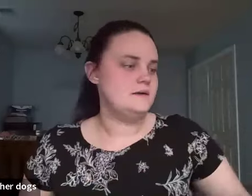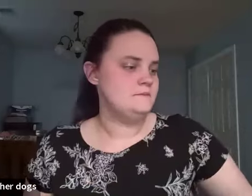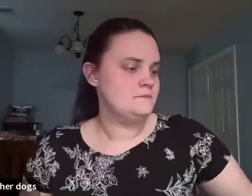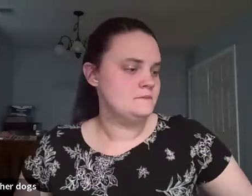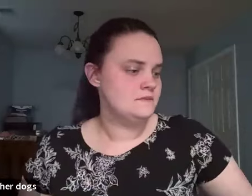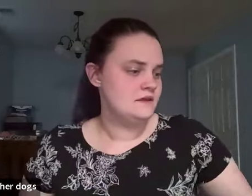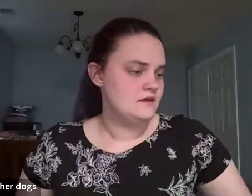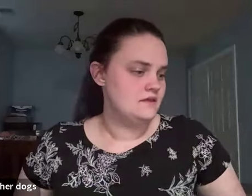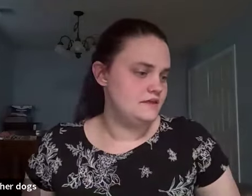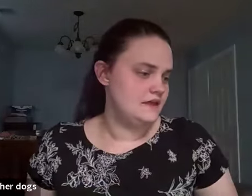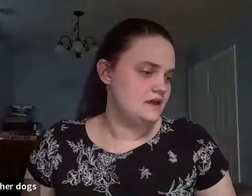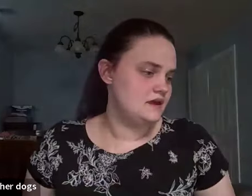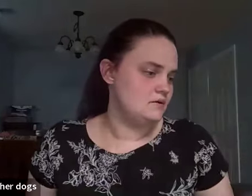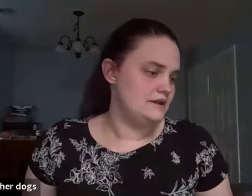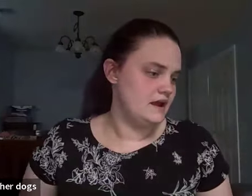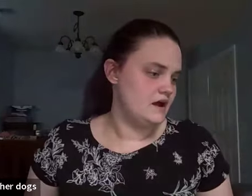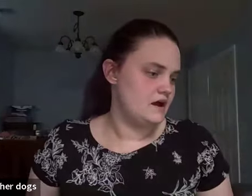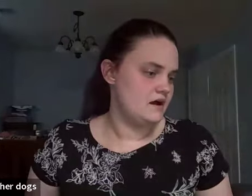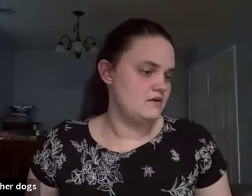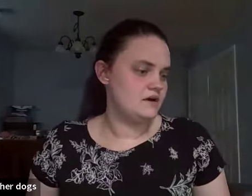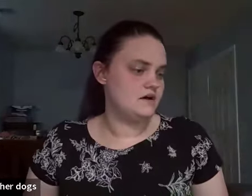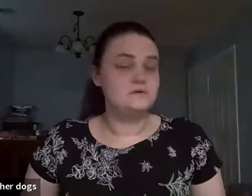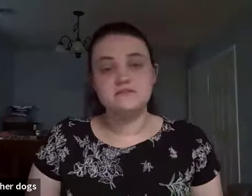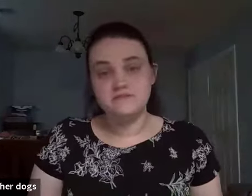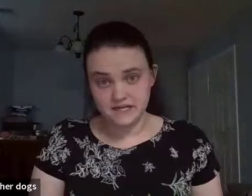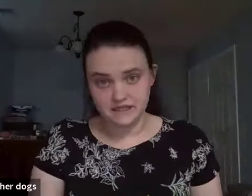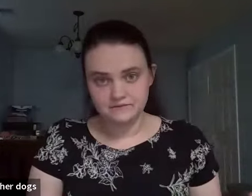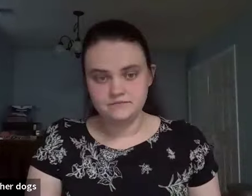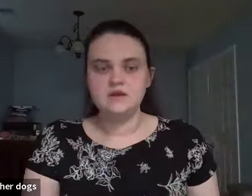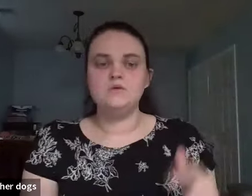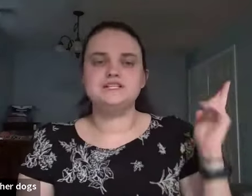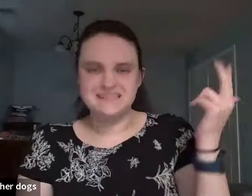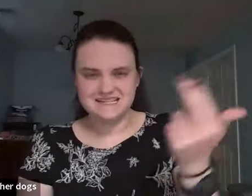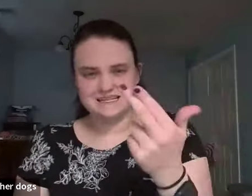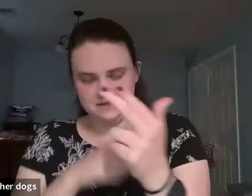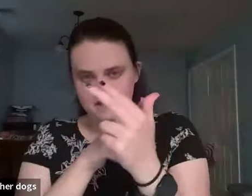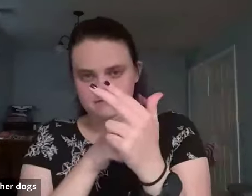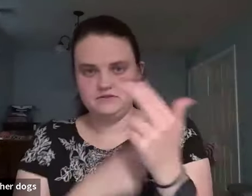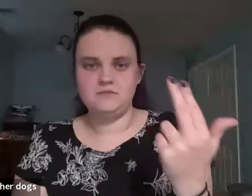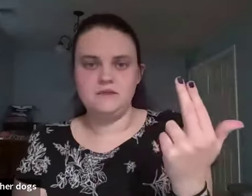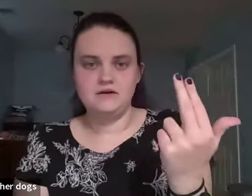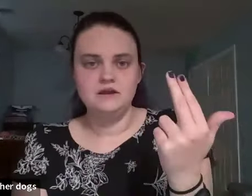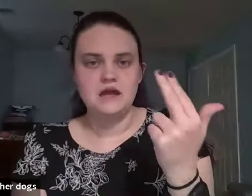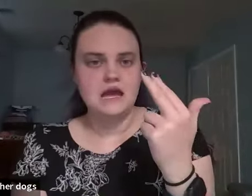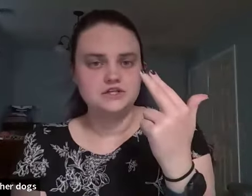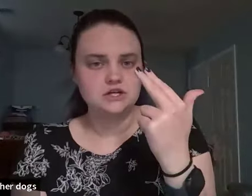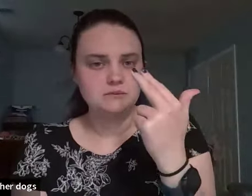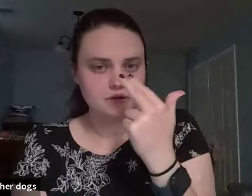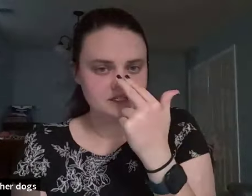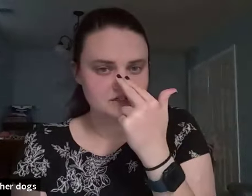Okay. Then we have funny, which does end up having the thumb come out. And you're gonna bring it to your